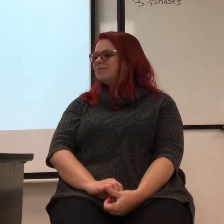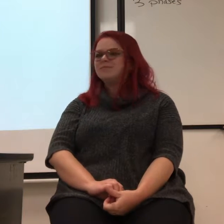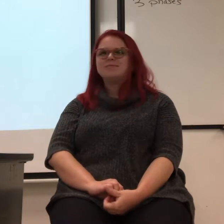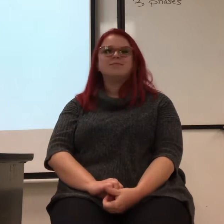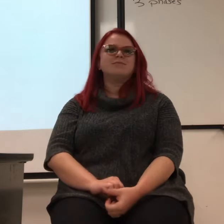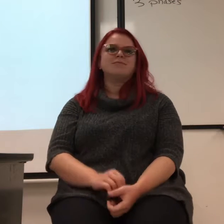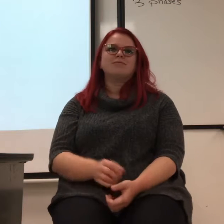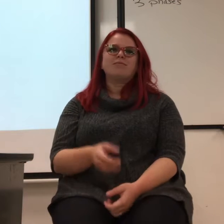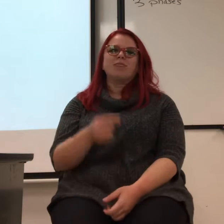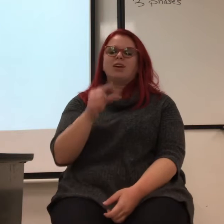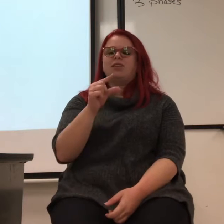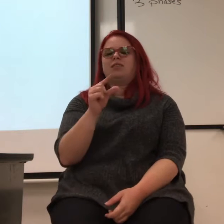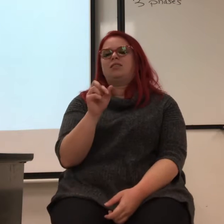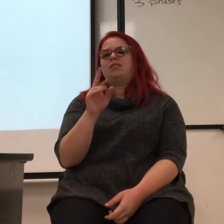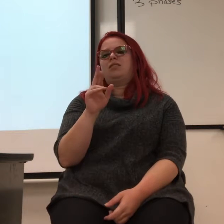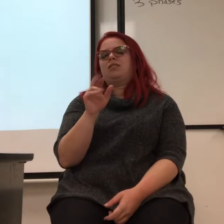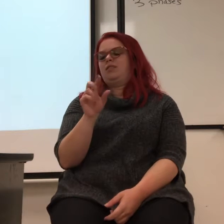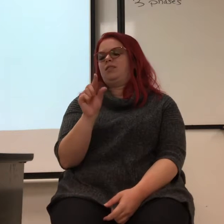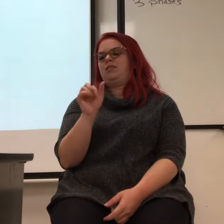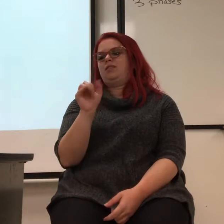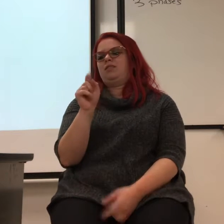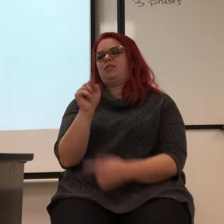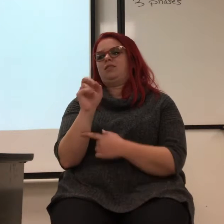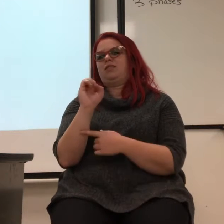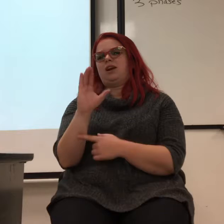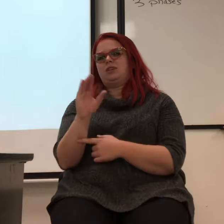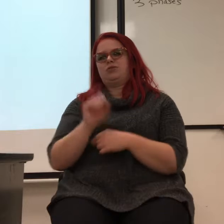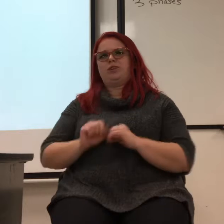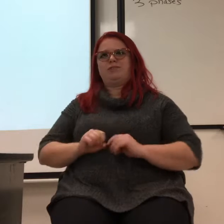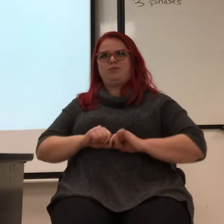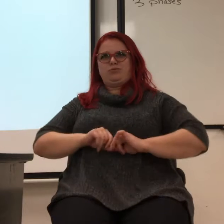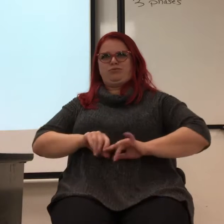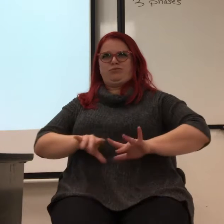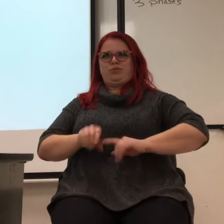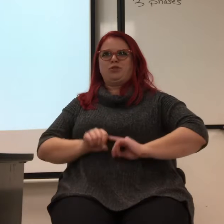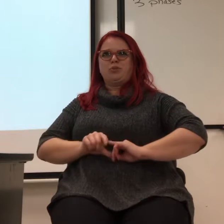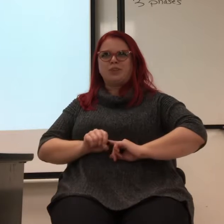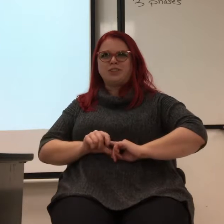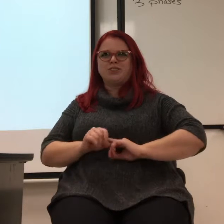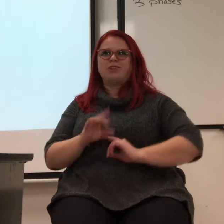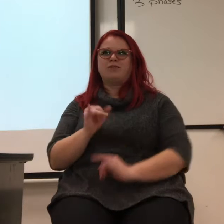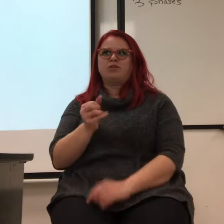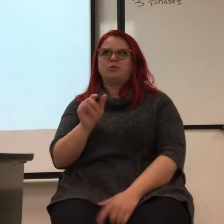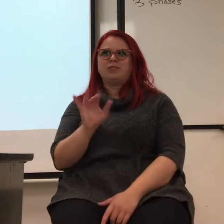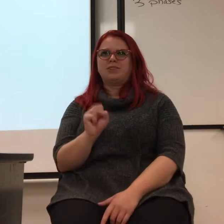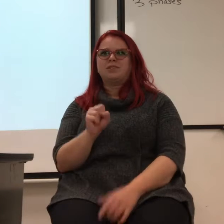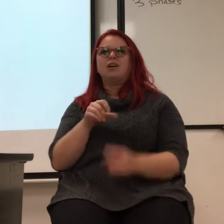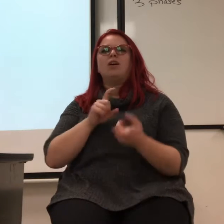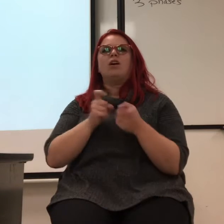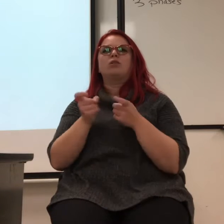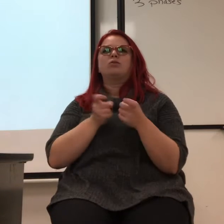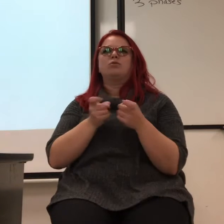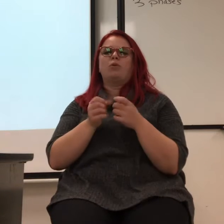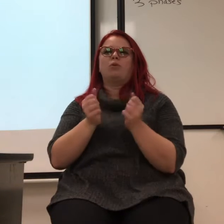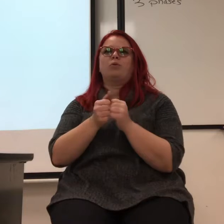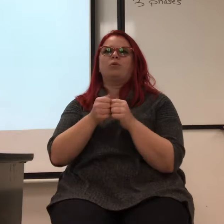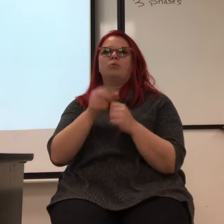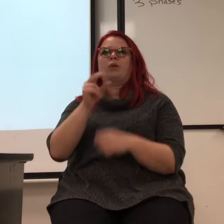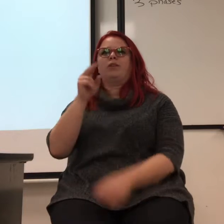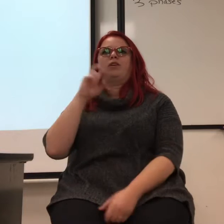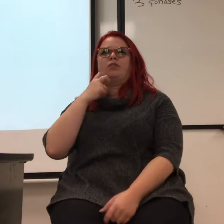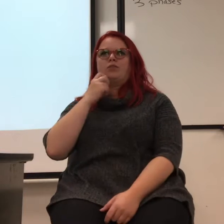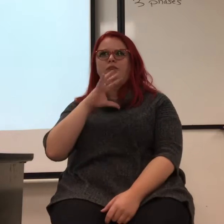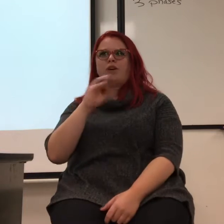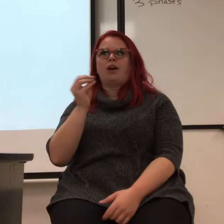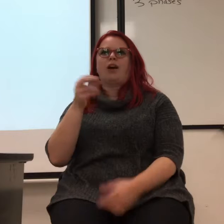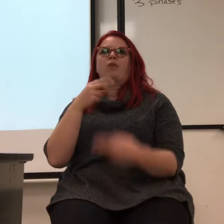here. That gastric secretion of the gastric juices are controlled by neural and hormonal mechanisms. That's